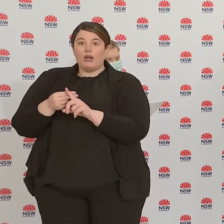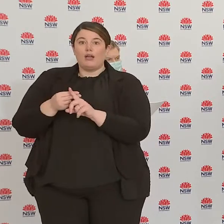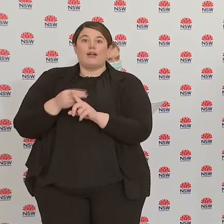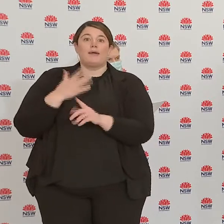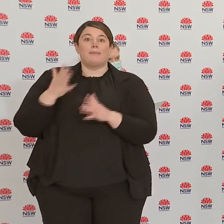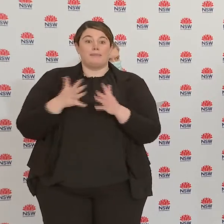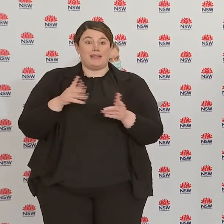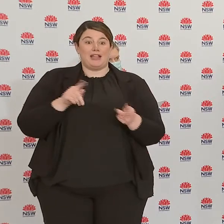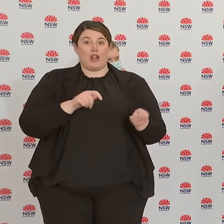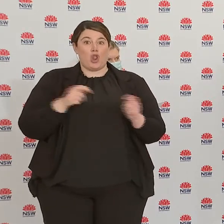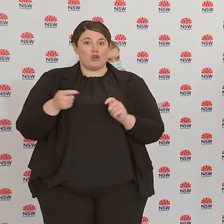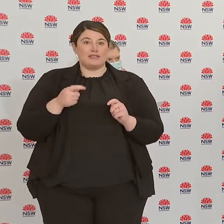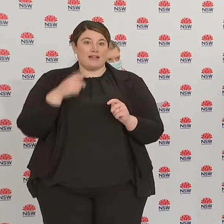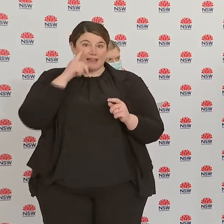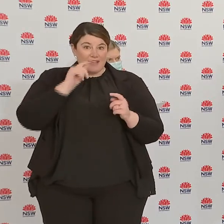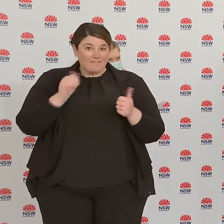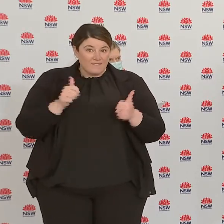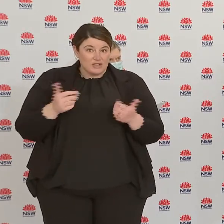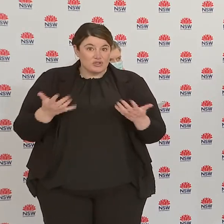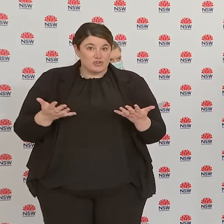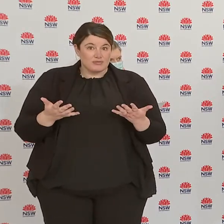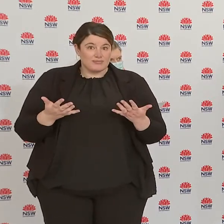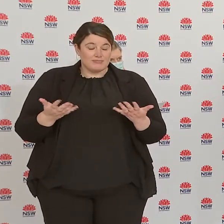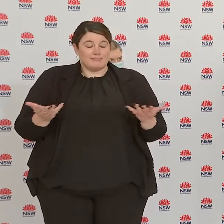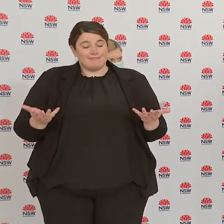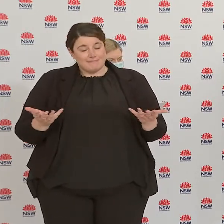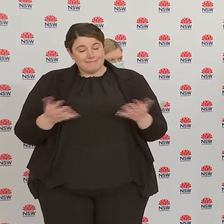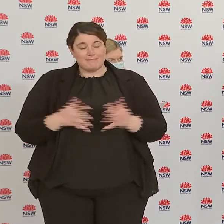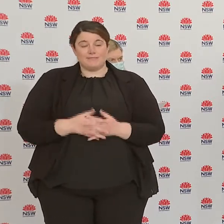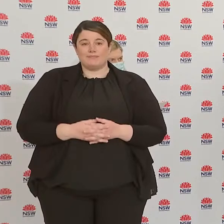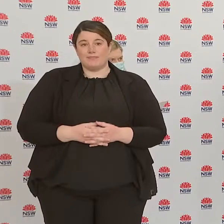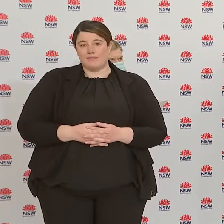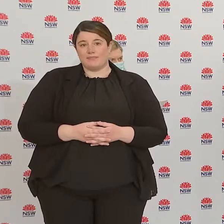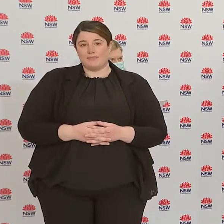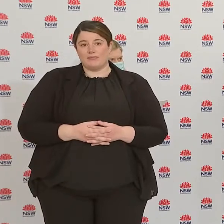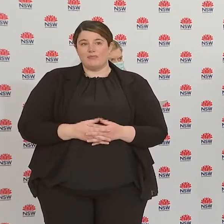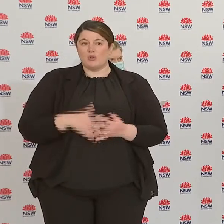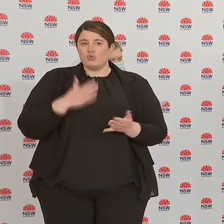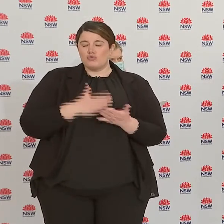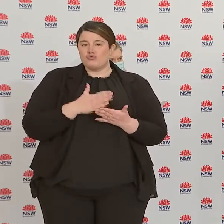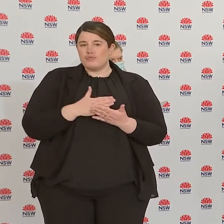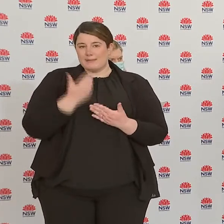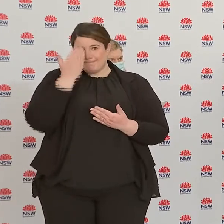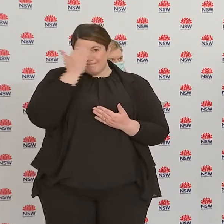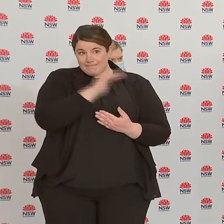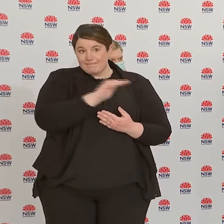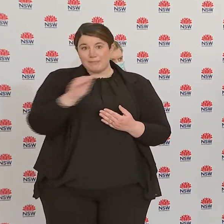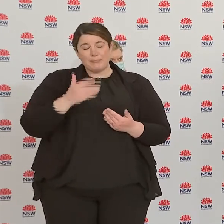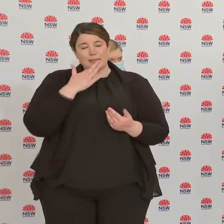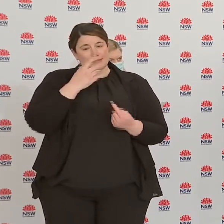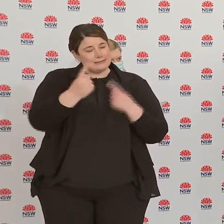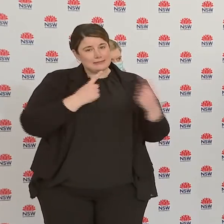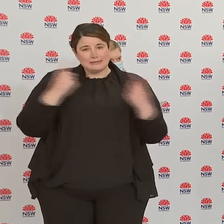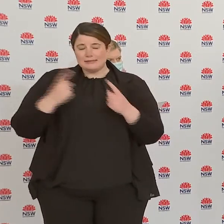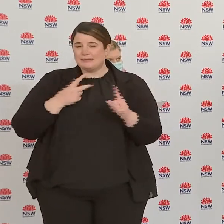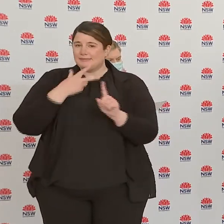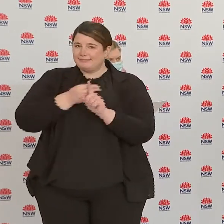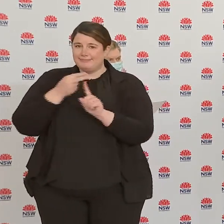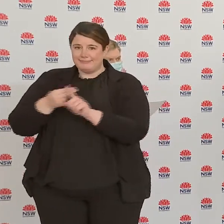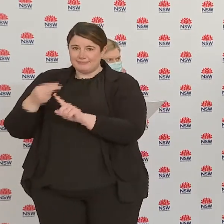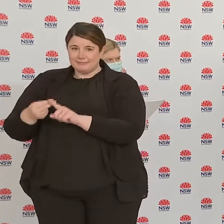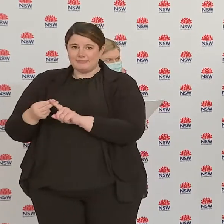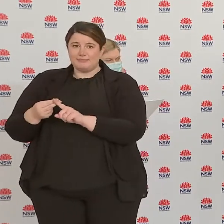our existing situation sooner than we otherwise would. And that's the real strong message I want to send across to everybody. It's a combination